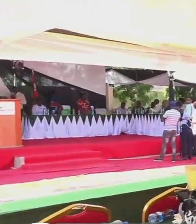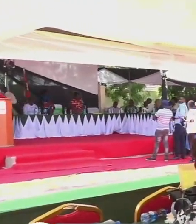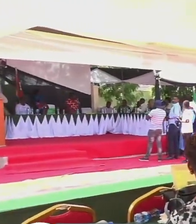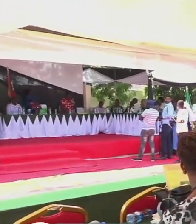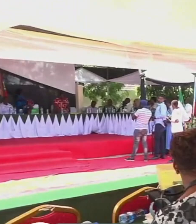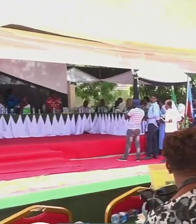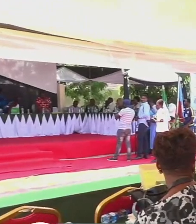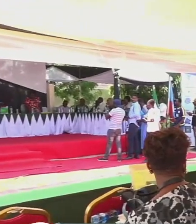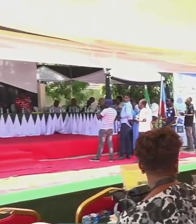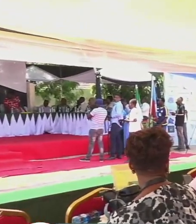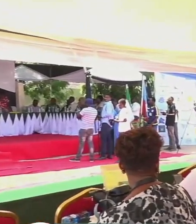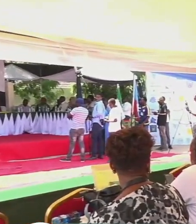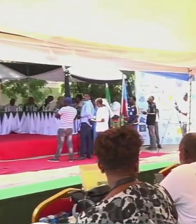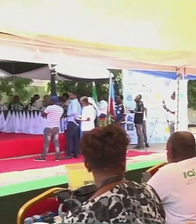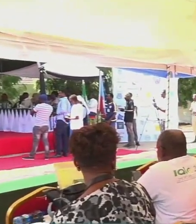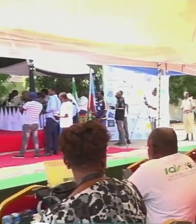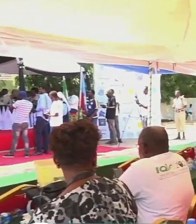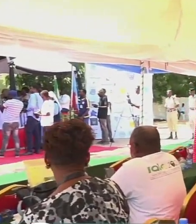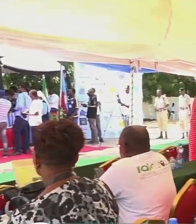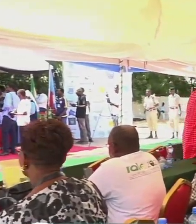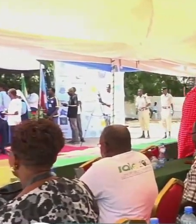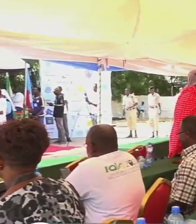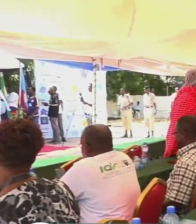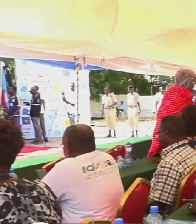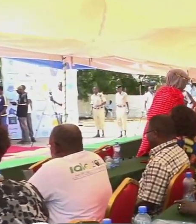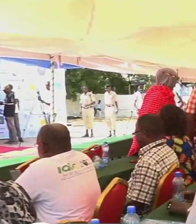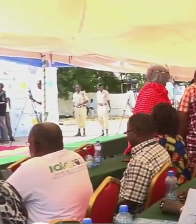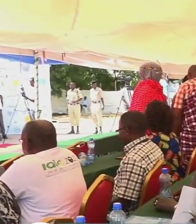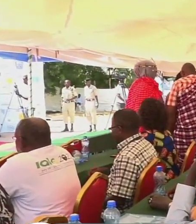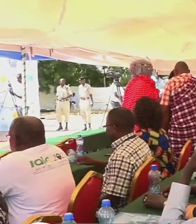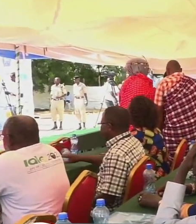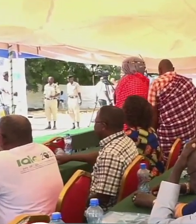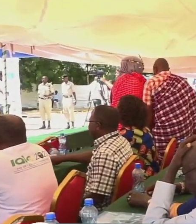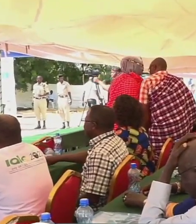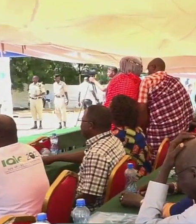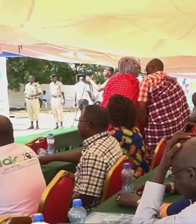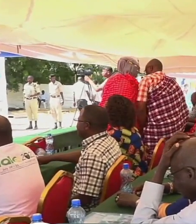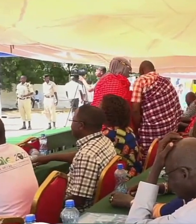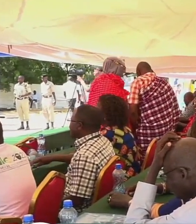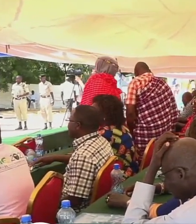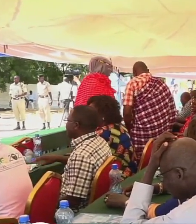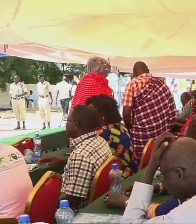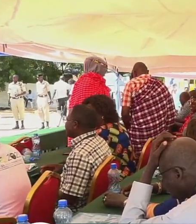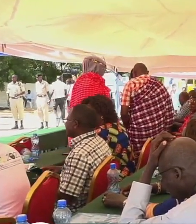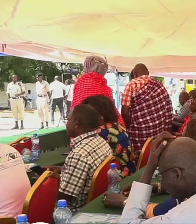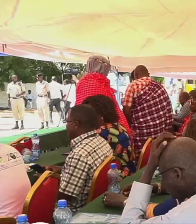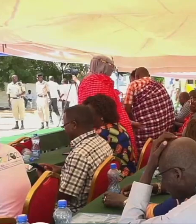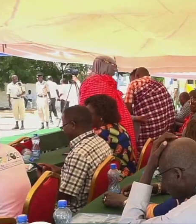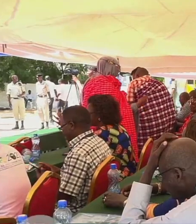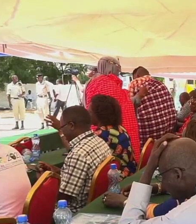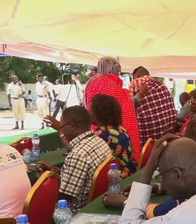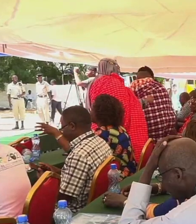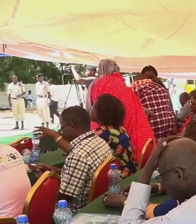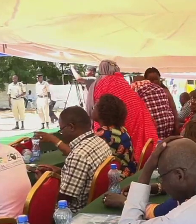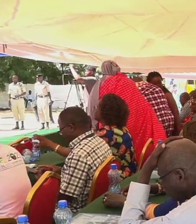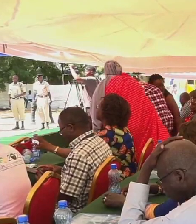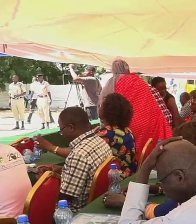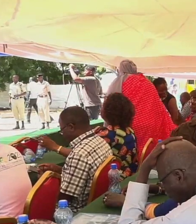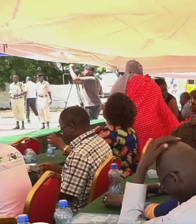Thank you very much, Waziri. Waziri, I want to take this opportunity to thank you for that colorful